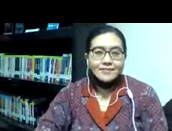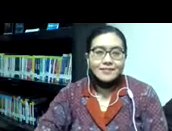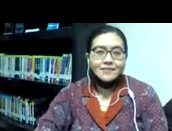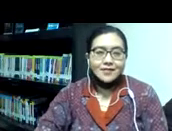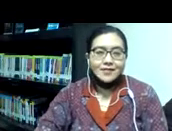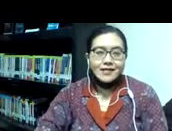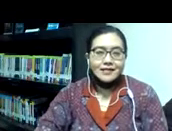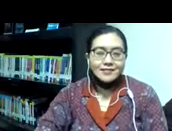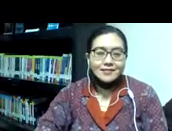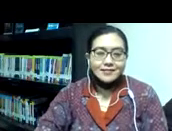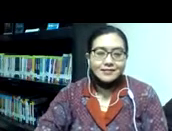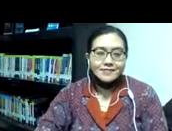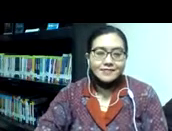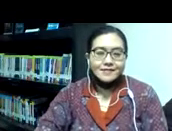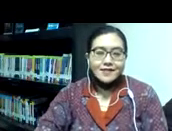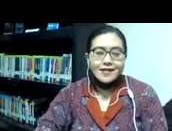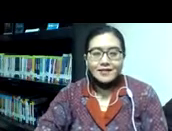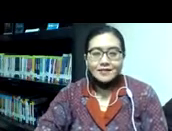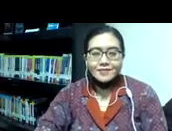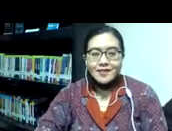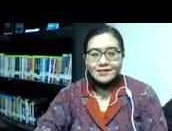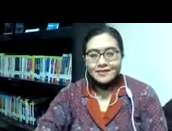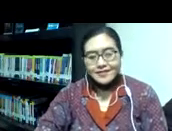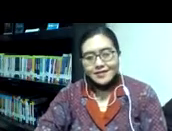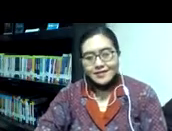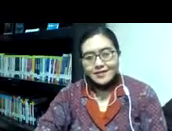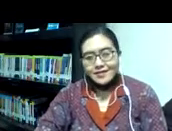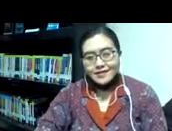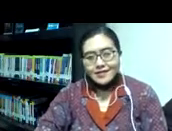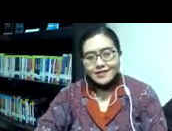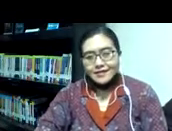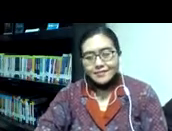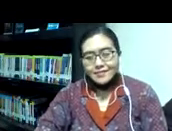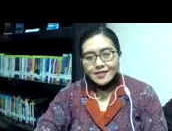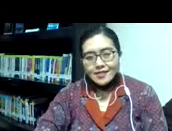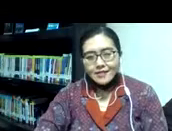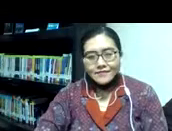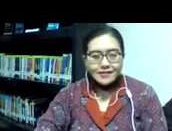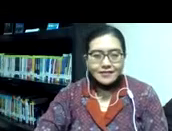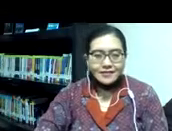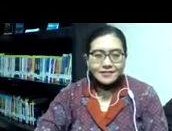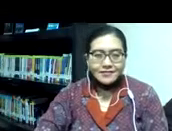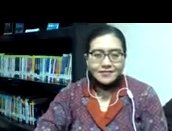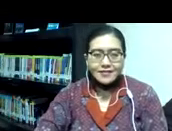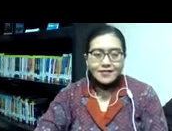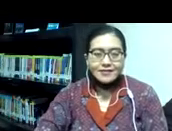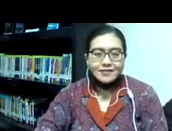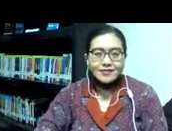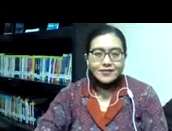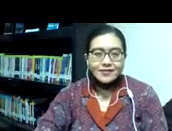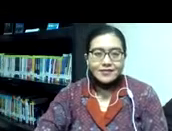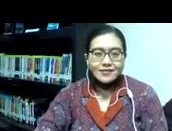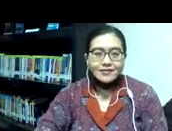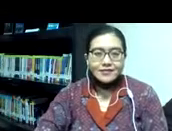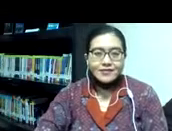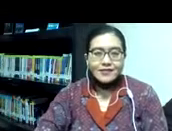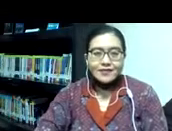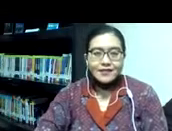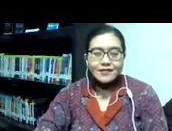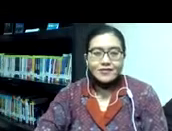This is the map of Bengkala. As we can see, Bengkala village is